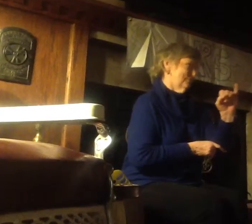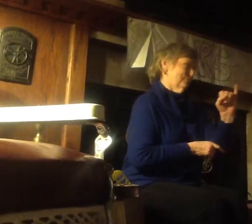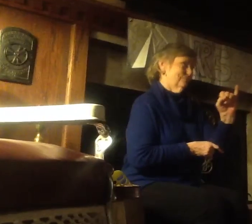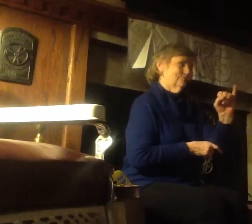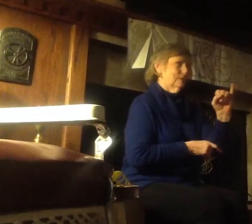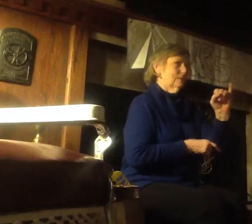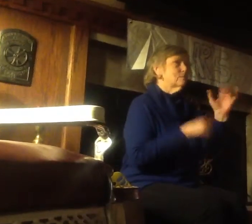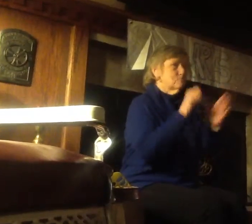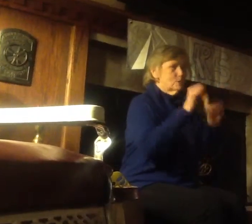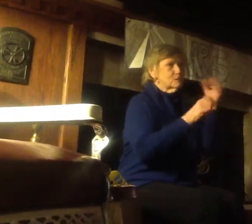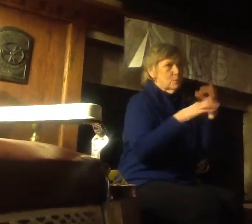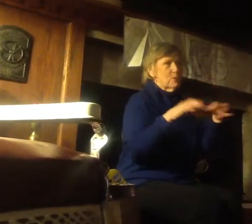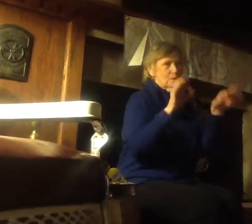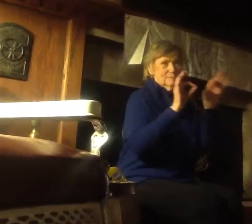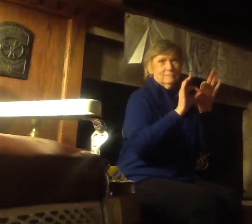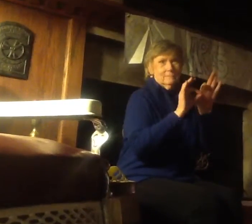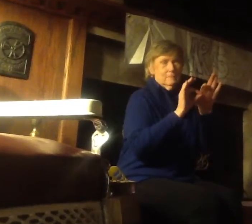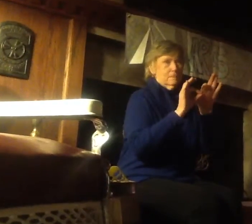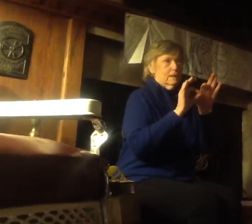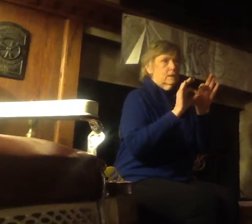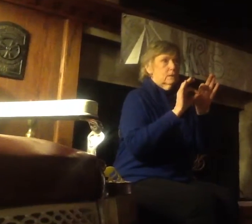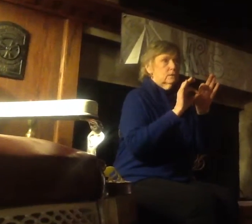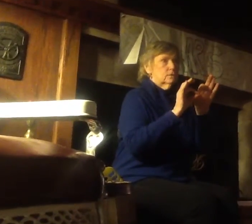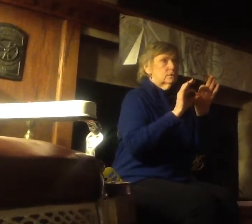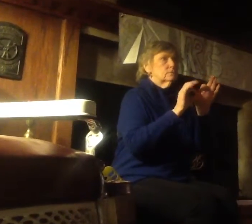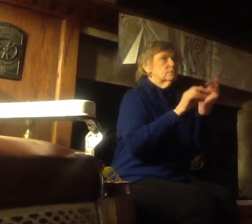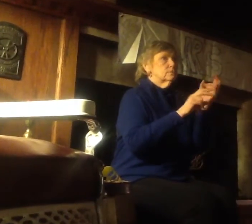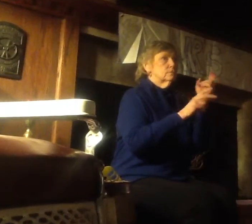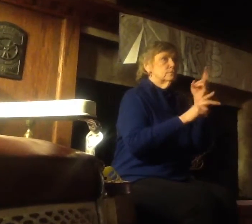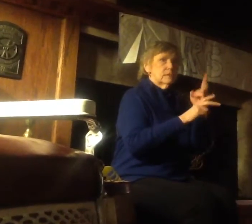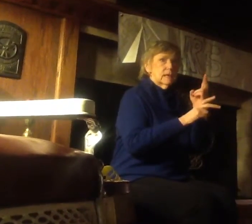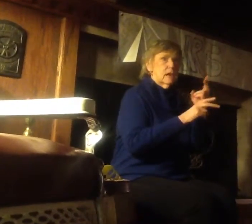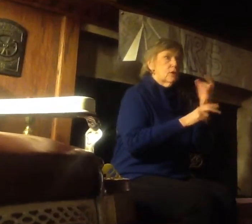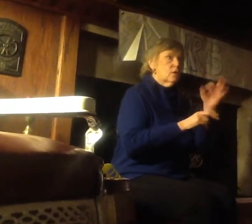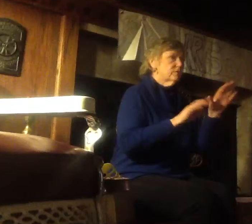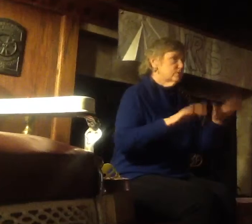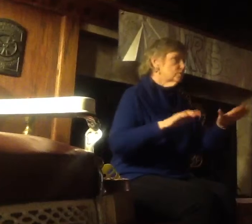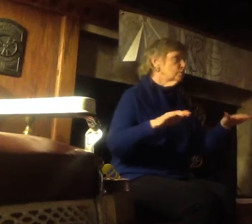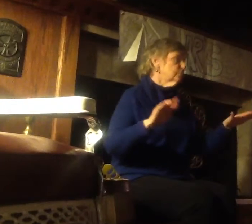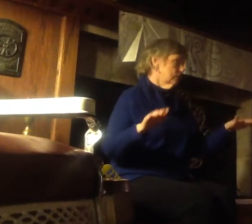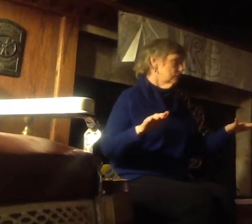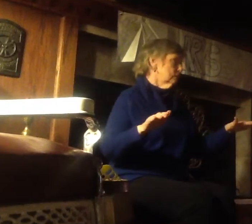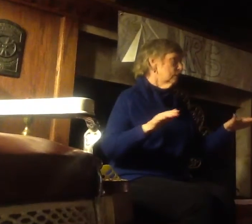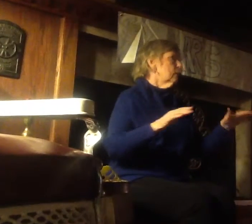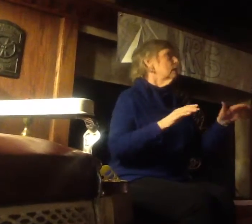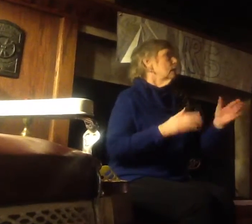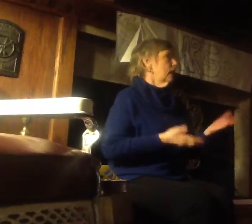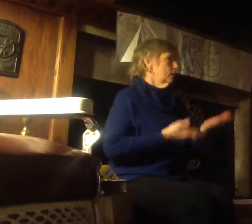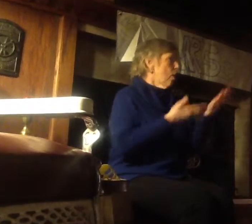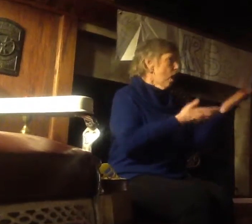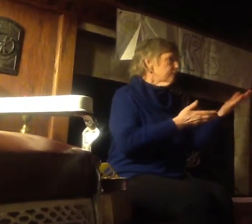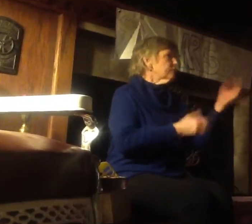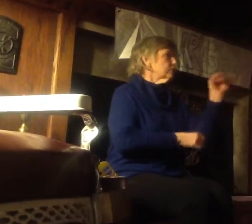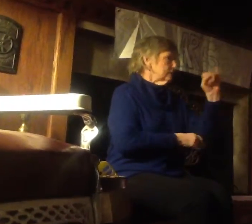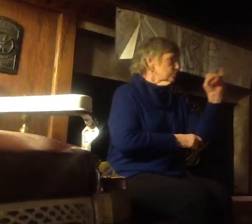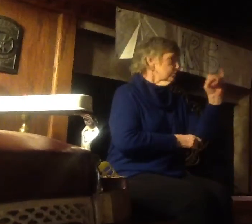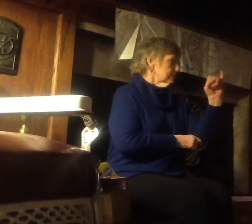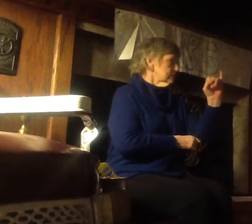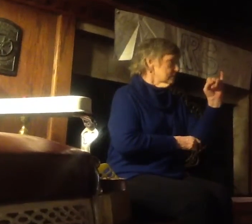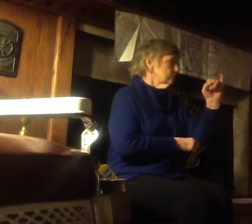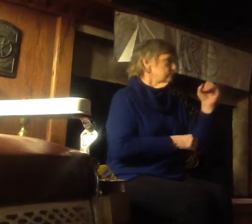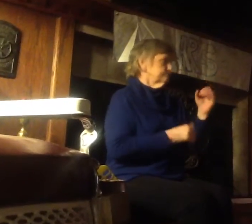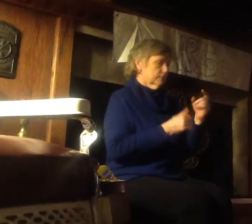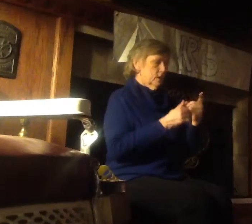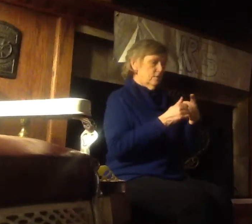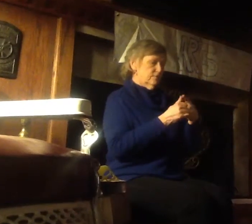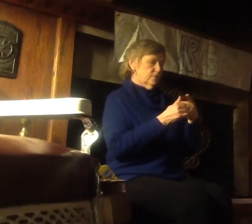insurance, most important, to take care of the children and offer insurance.